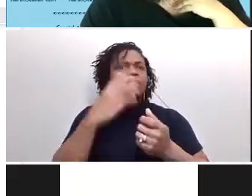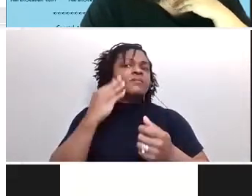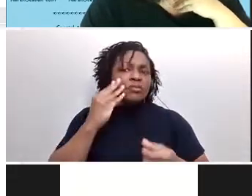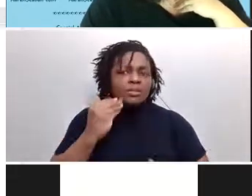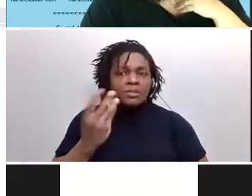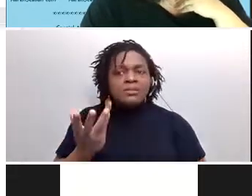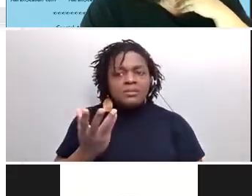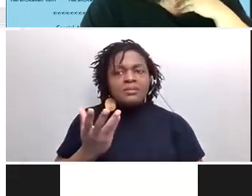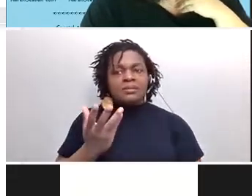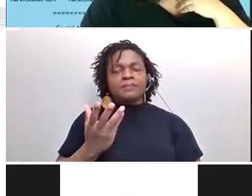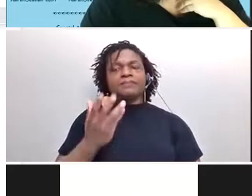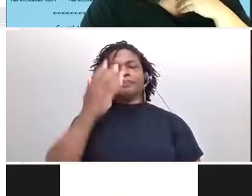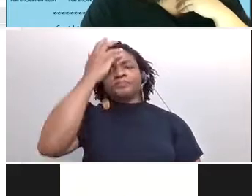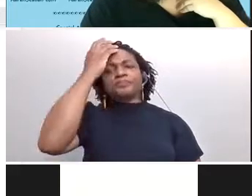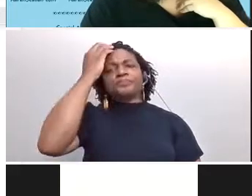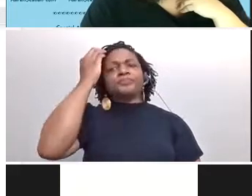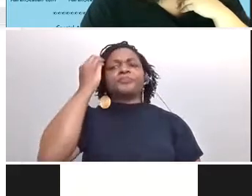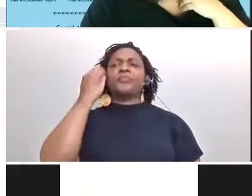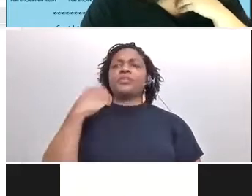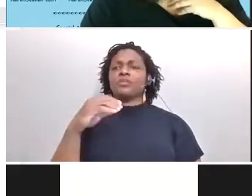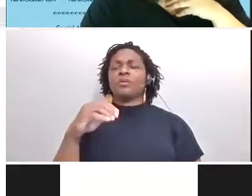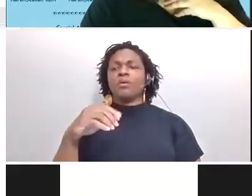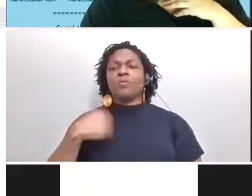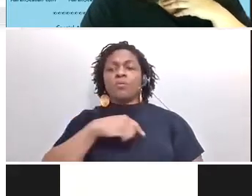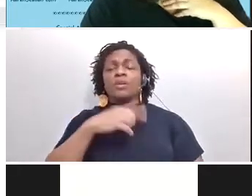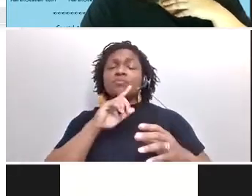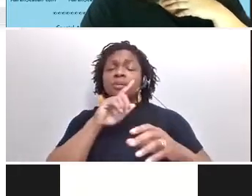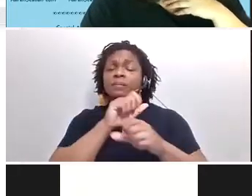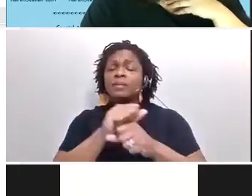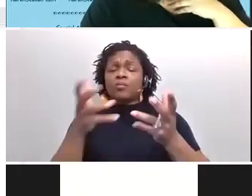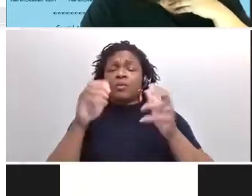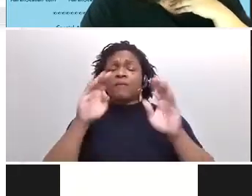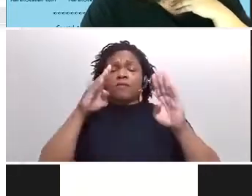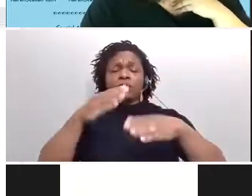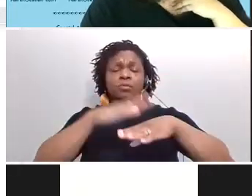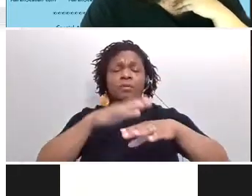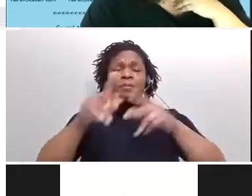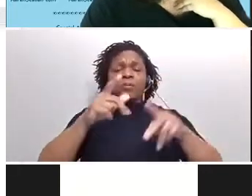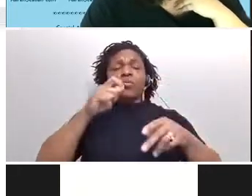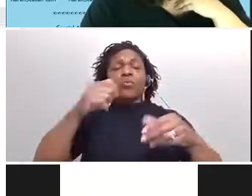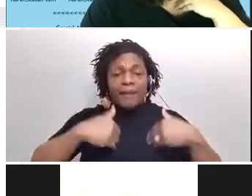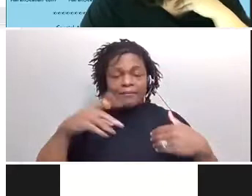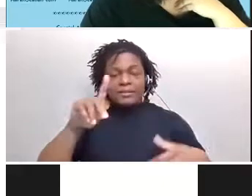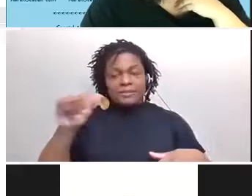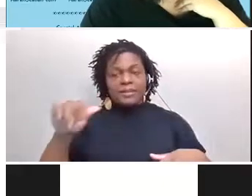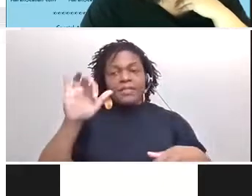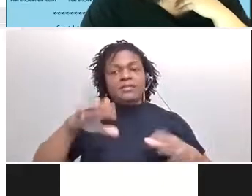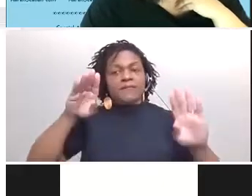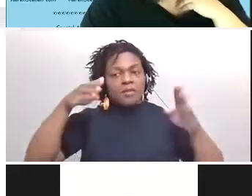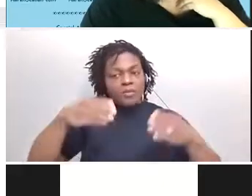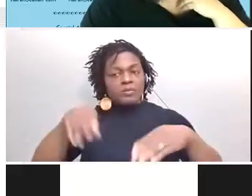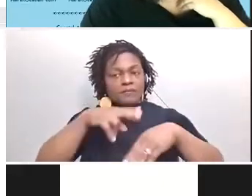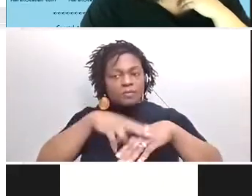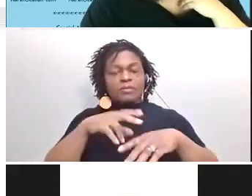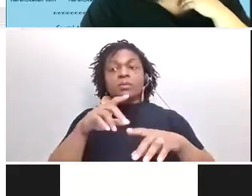a minority. So if people, we really want to focus on having people with disabilities being the focus, and while parents